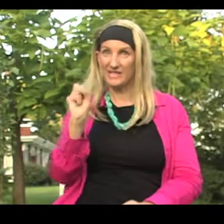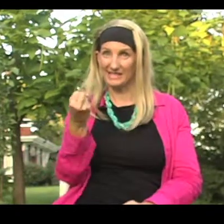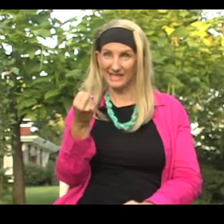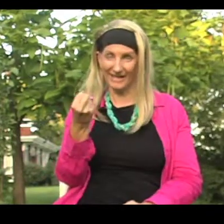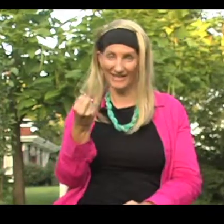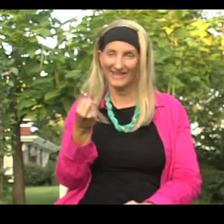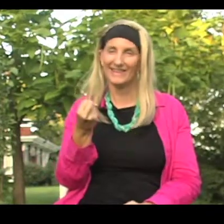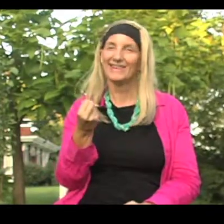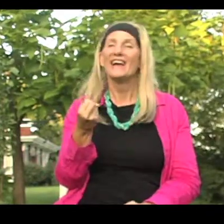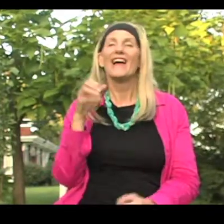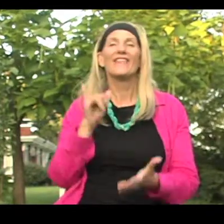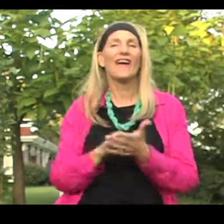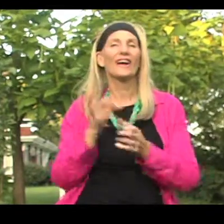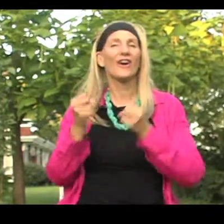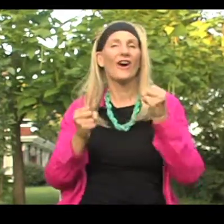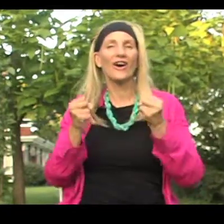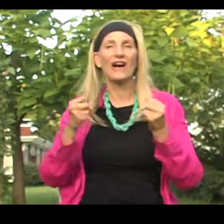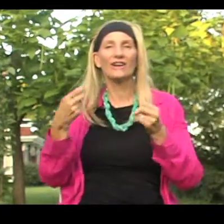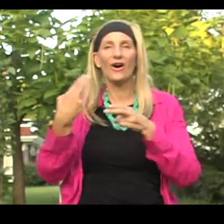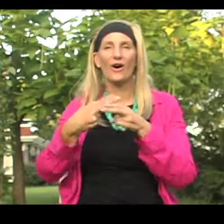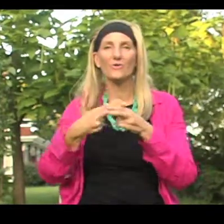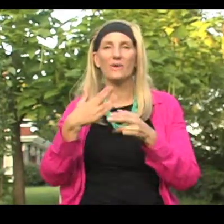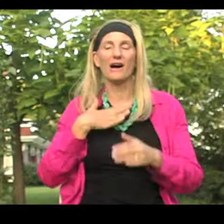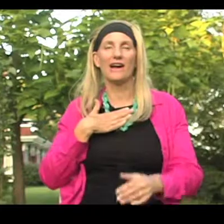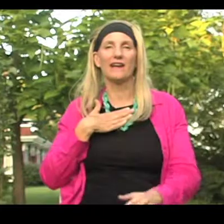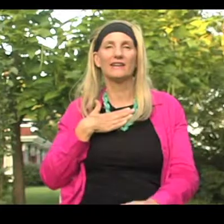50s. And that car I called my